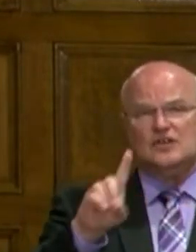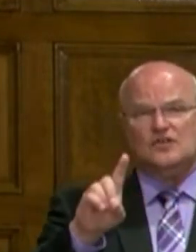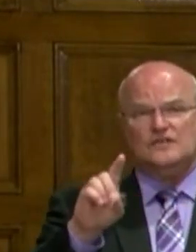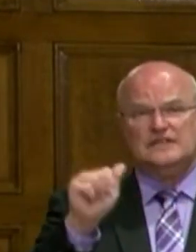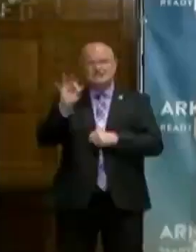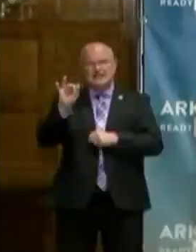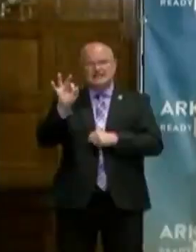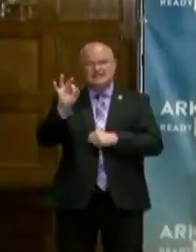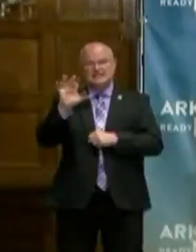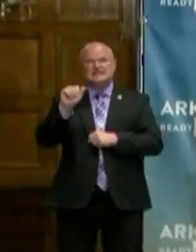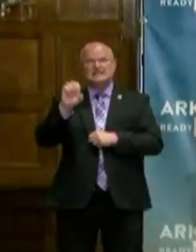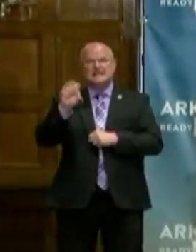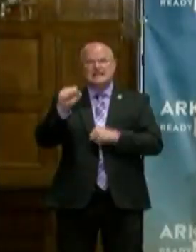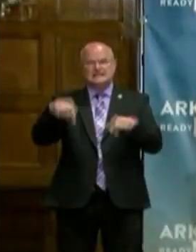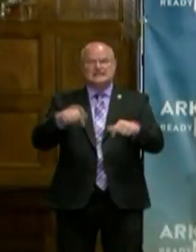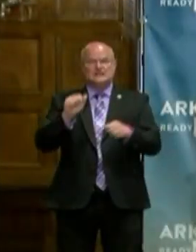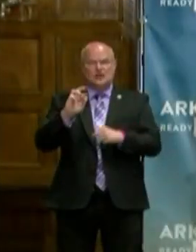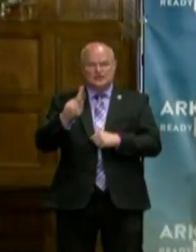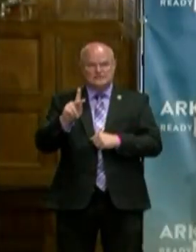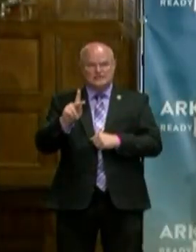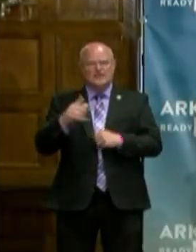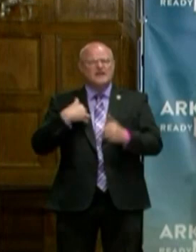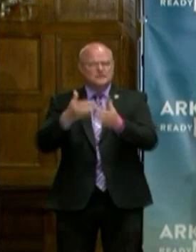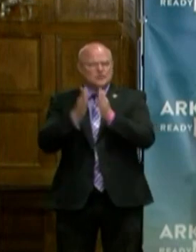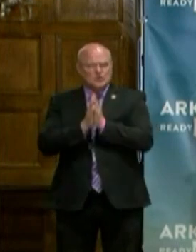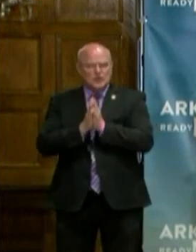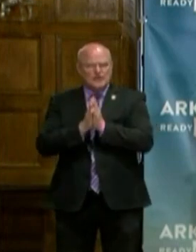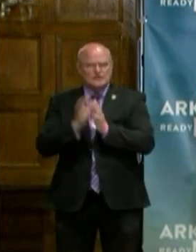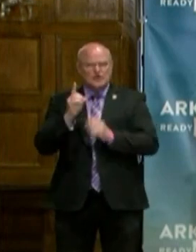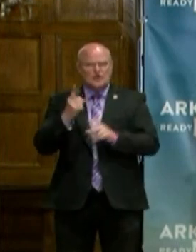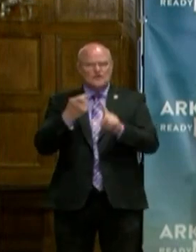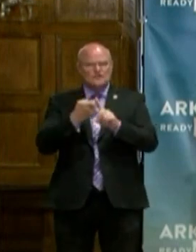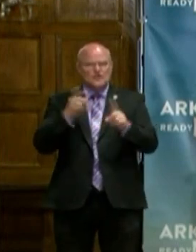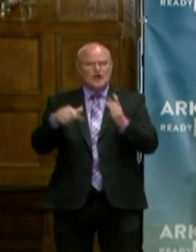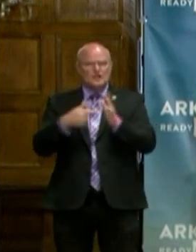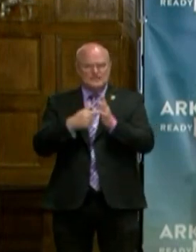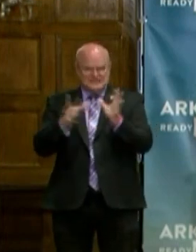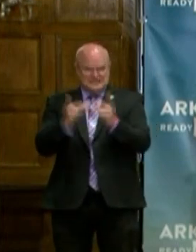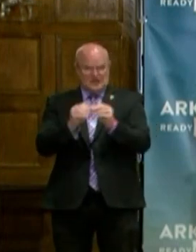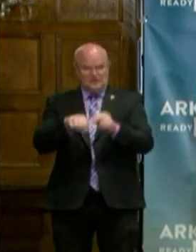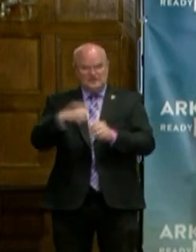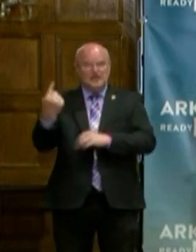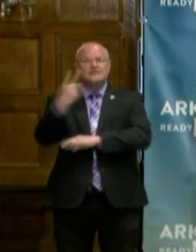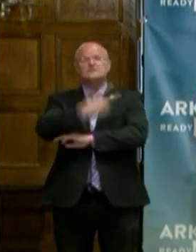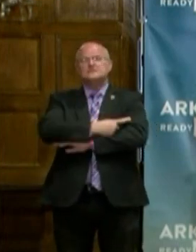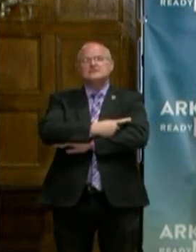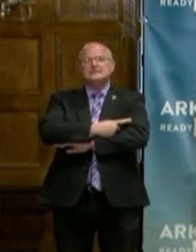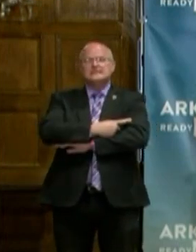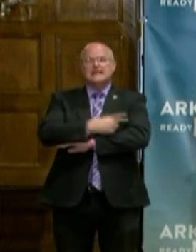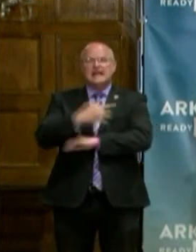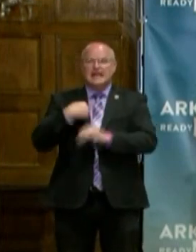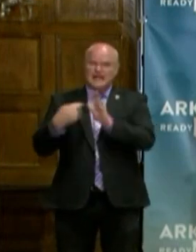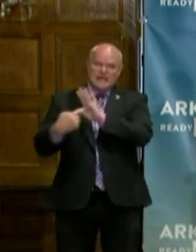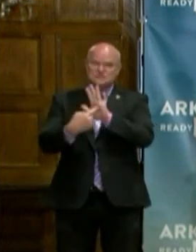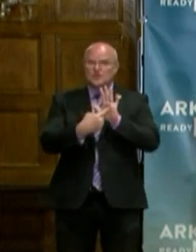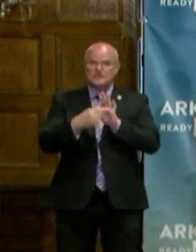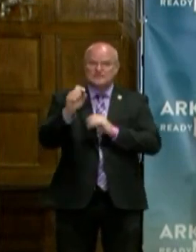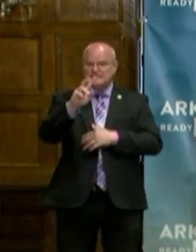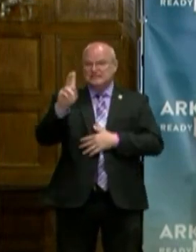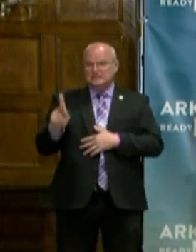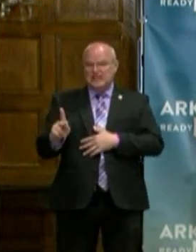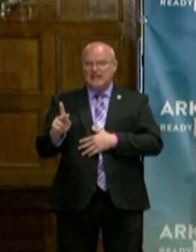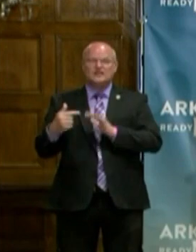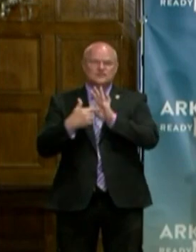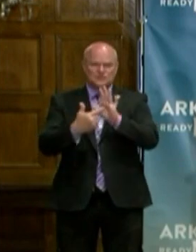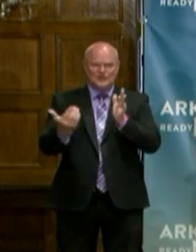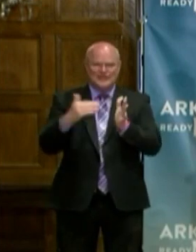again, this was a request of from this conference the other day. And I showed this in Texarkana, but